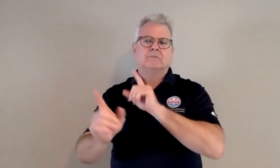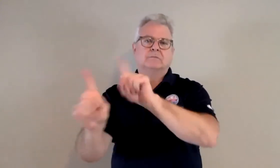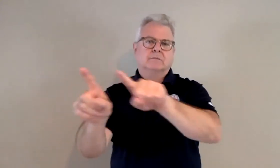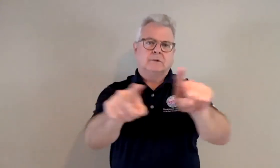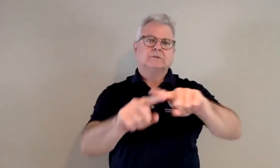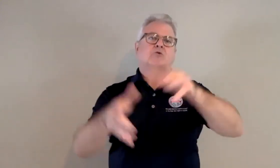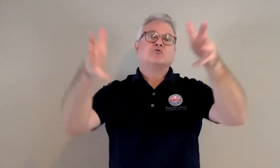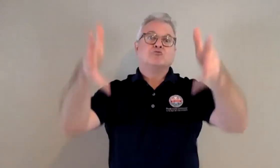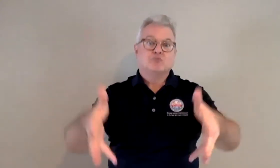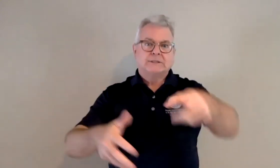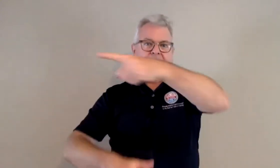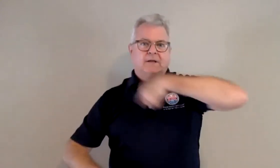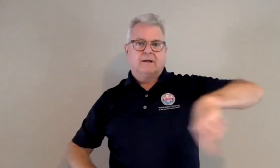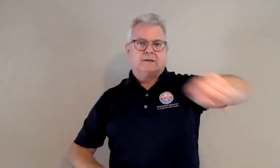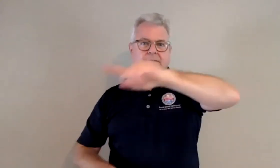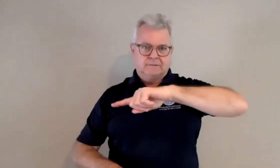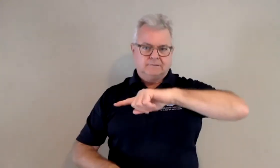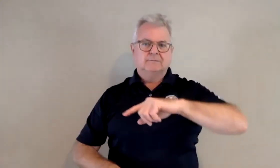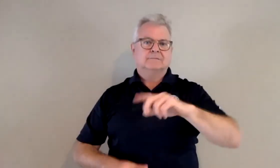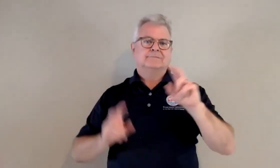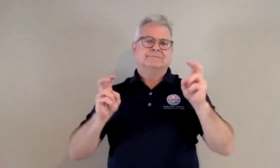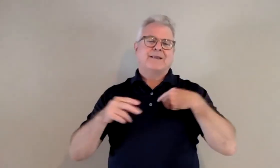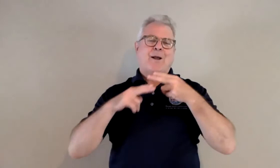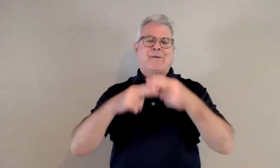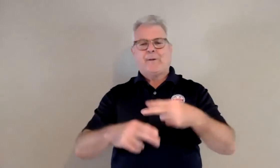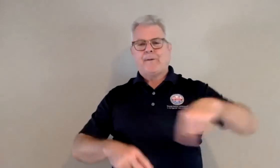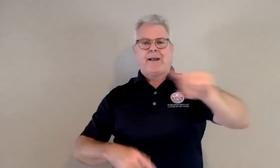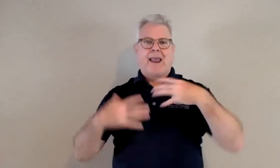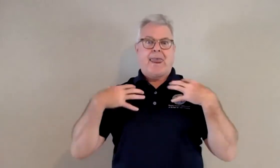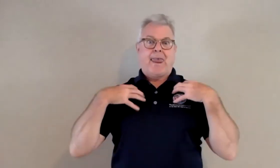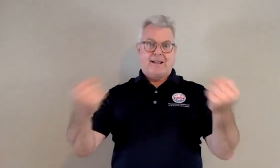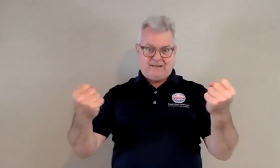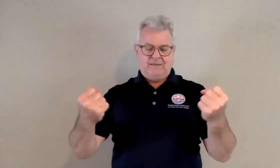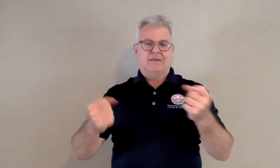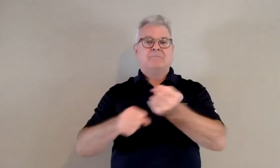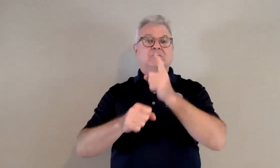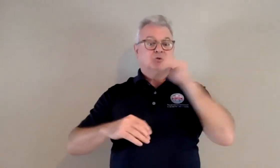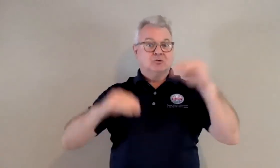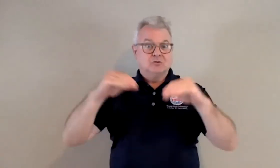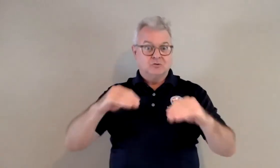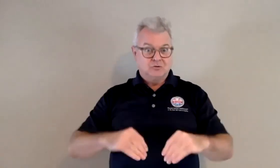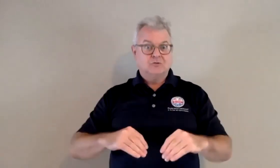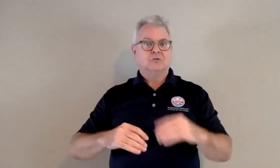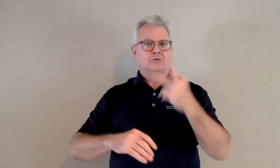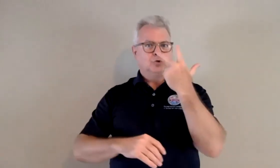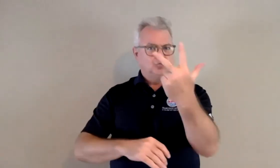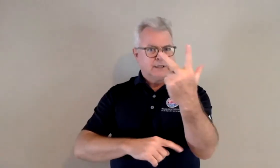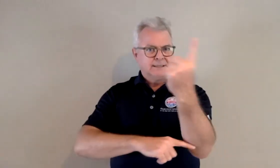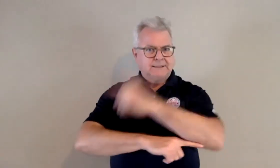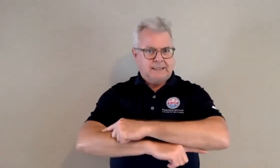at a place of safety. And then they continue on with the rest of the community. So they would consider that the healthy